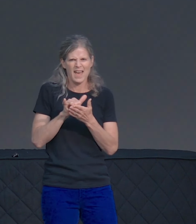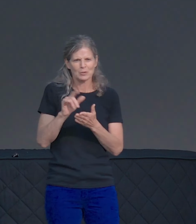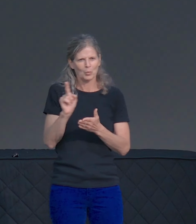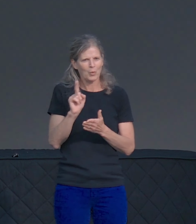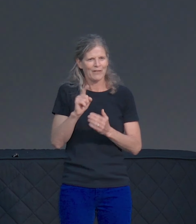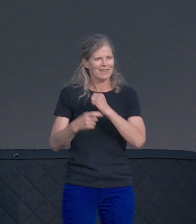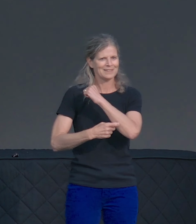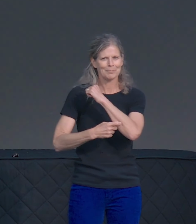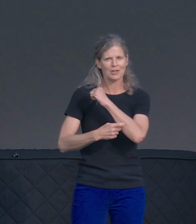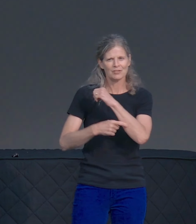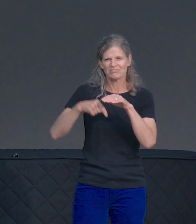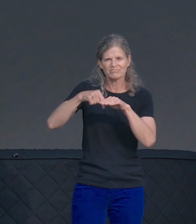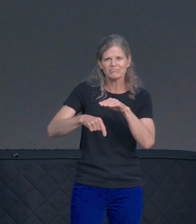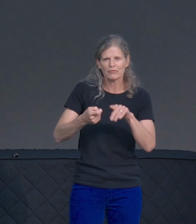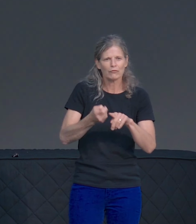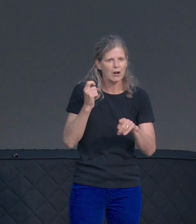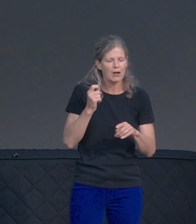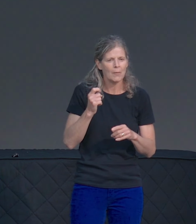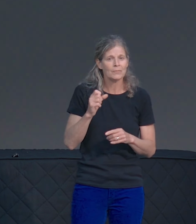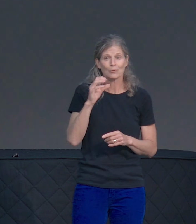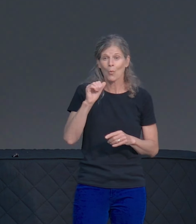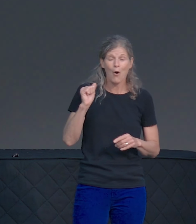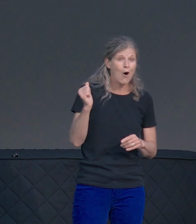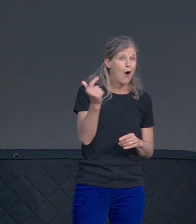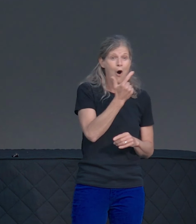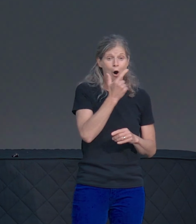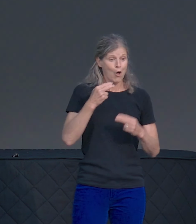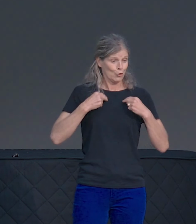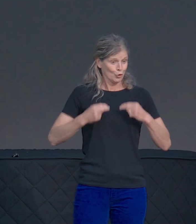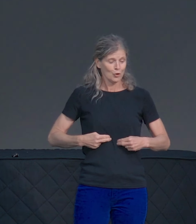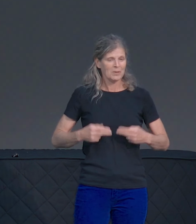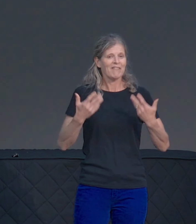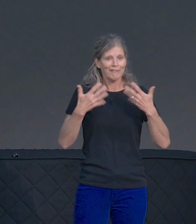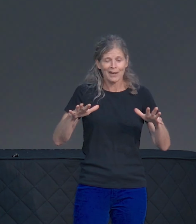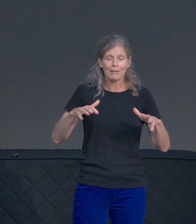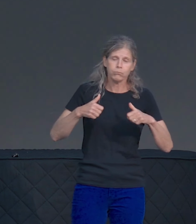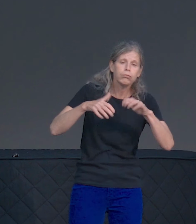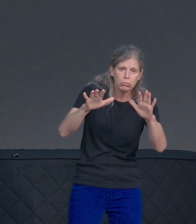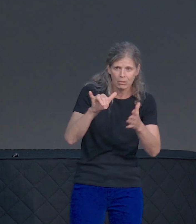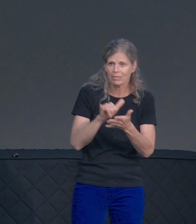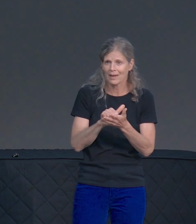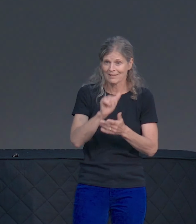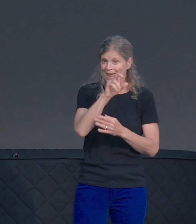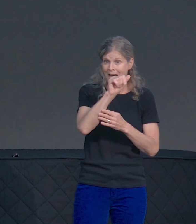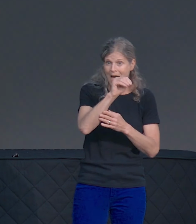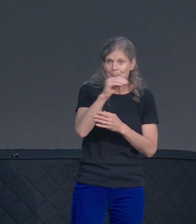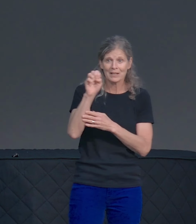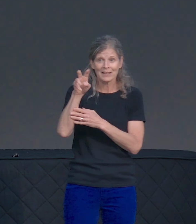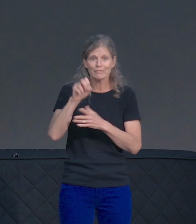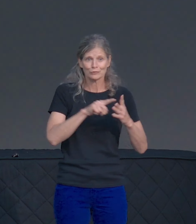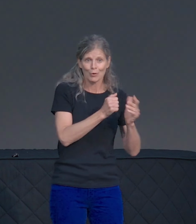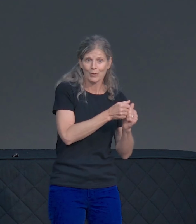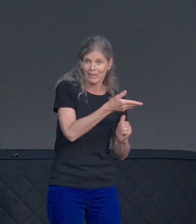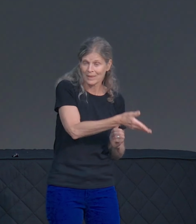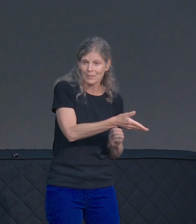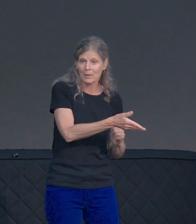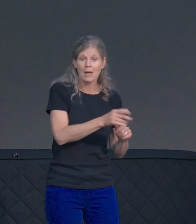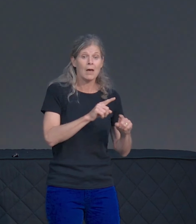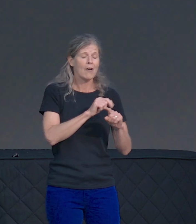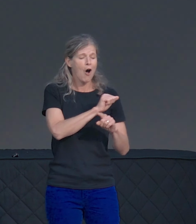And every human being up to this point has given in to these lies, beginning with Adam and Eve, but not so